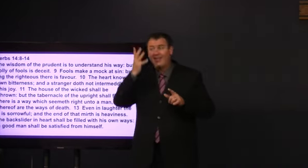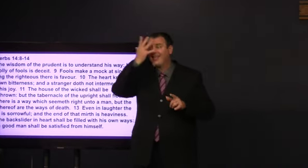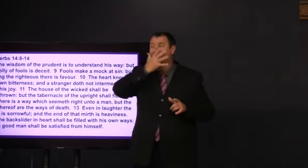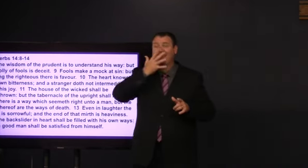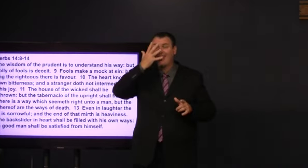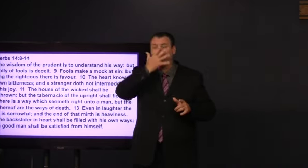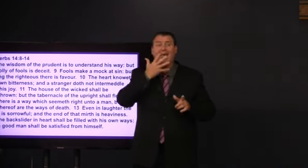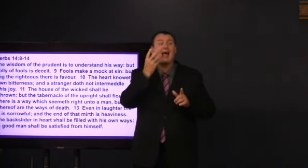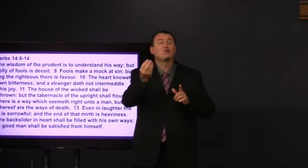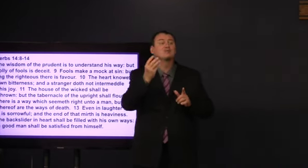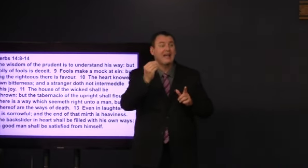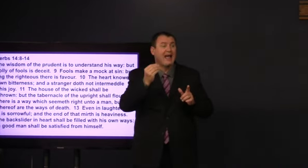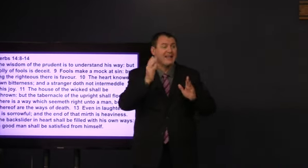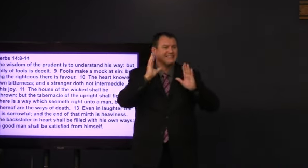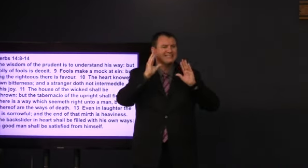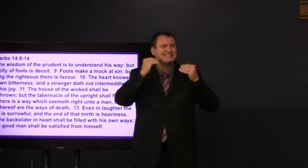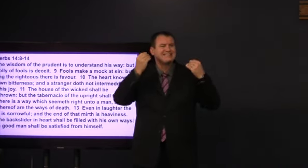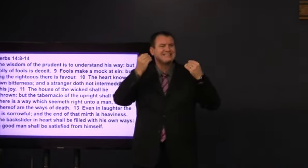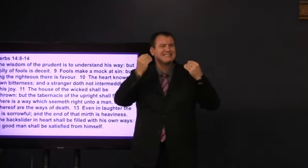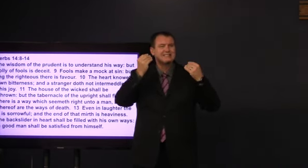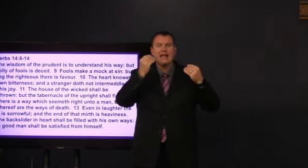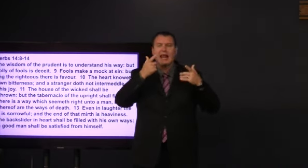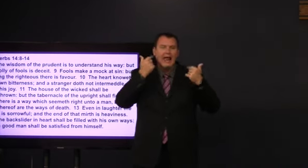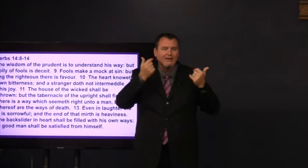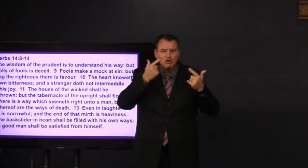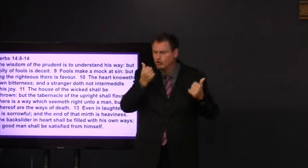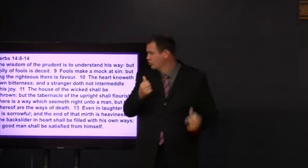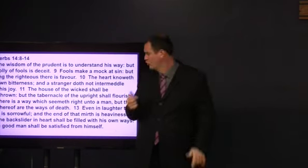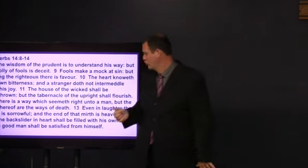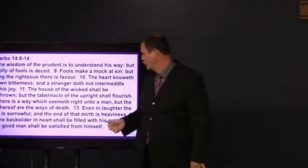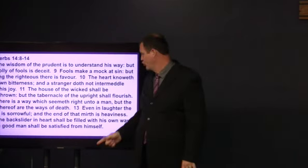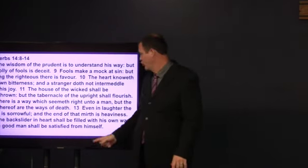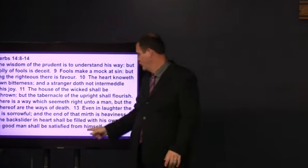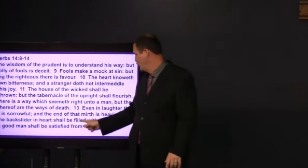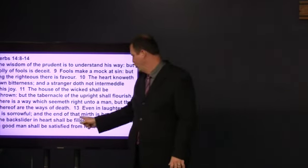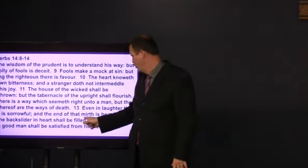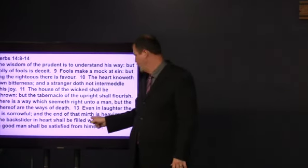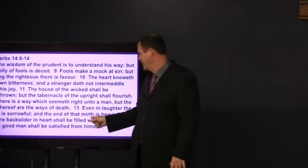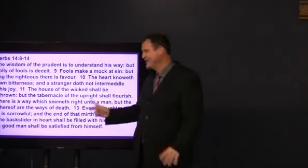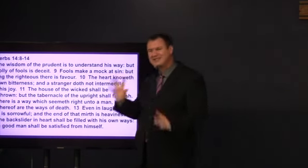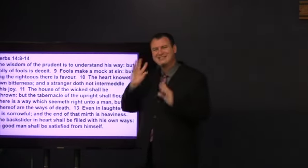even though you look on the outside like you're smiling and laughing,